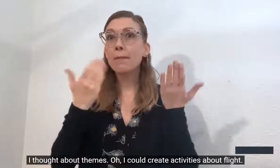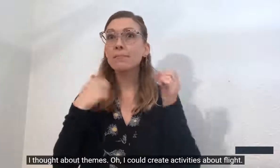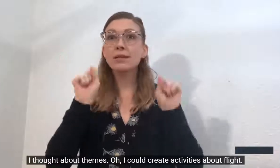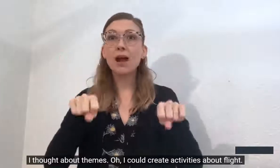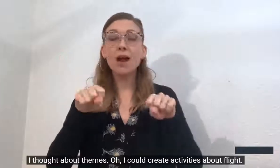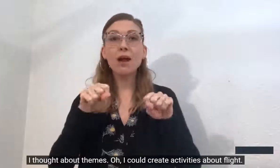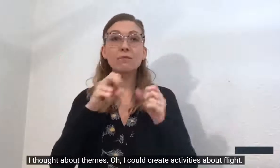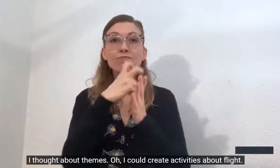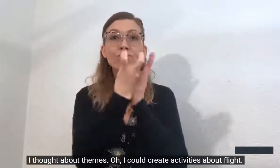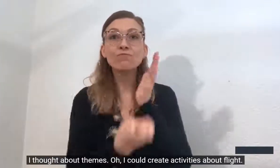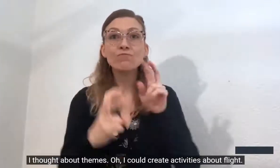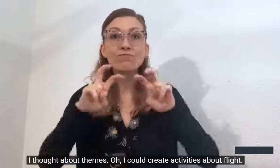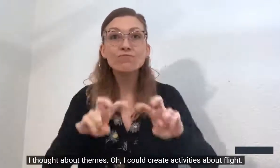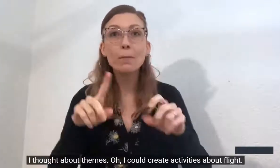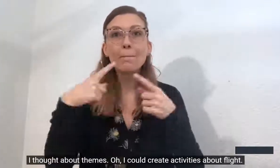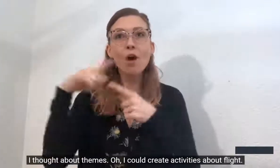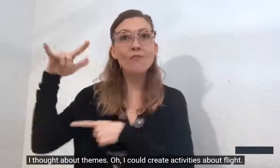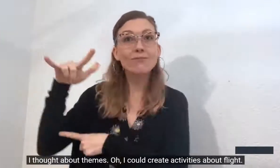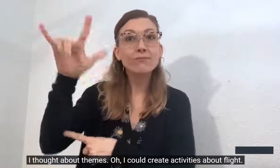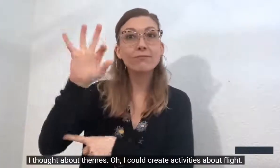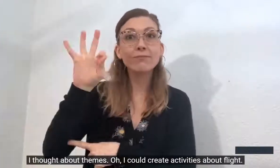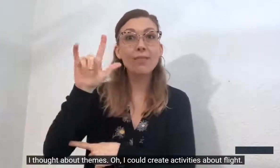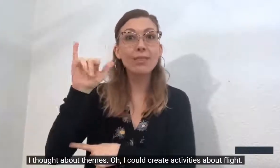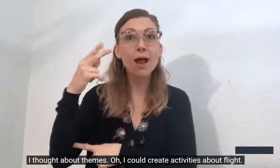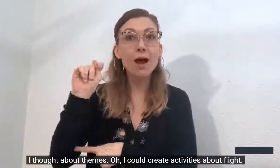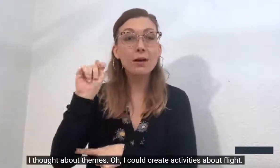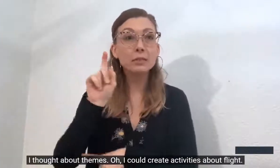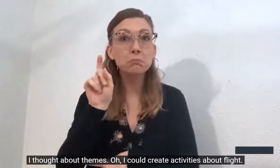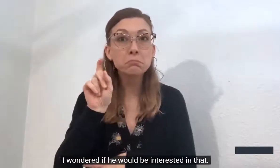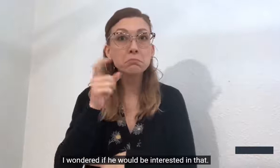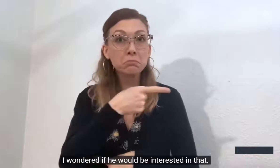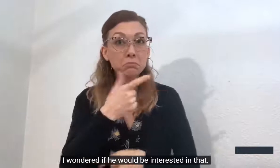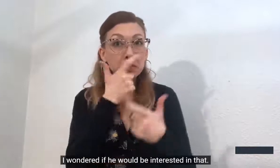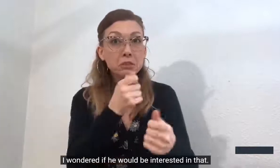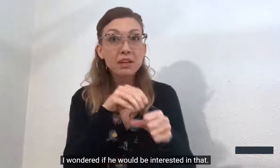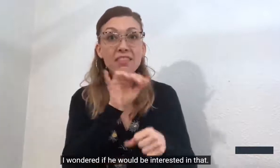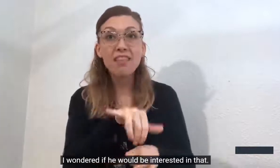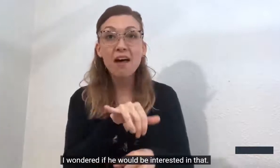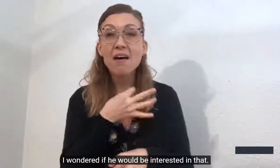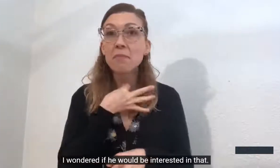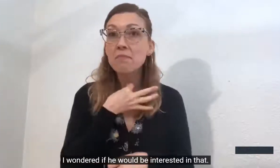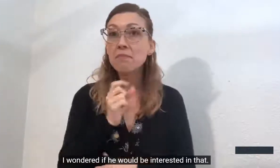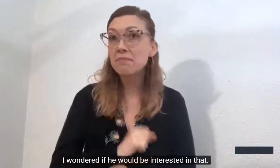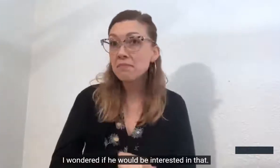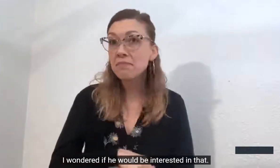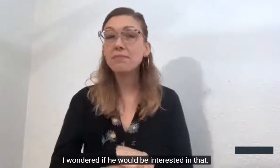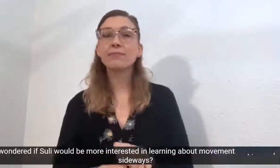I thought about themes. I could create activities on flight. Wondered if Sully would be interested in